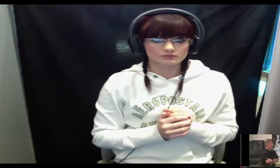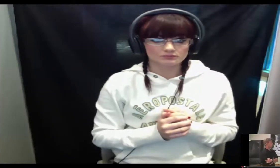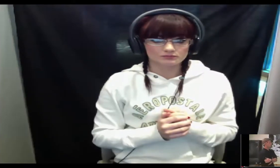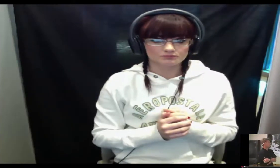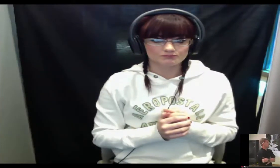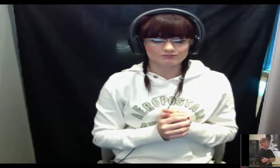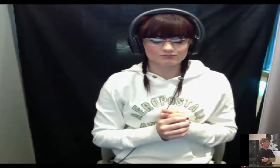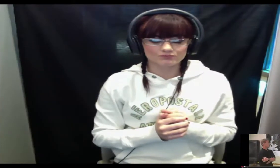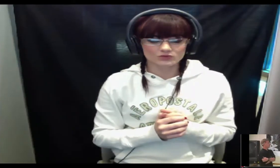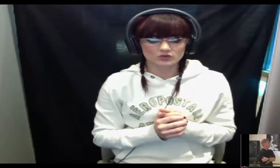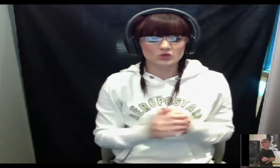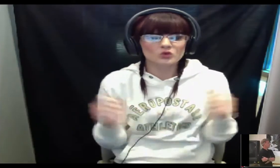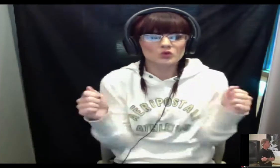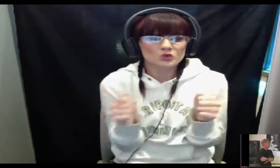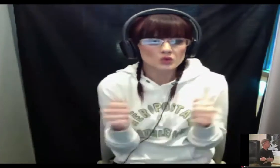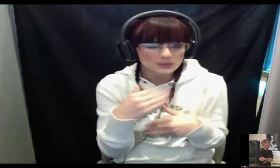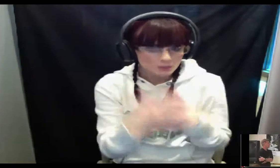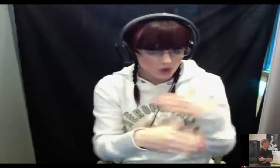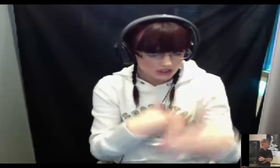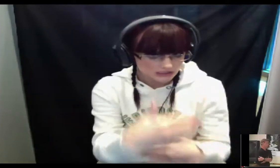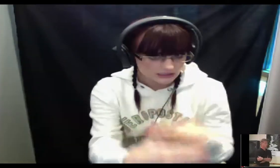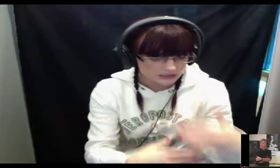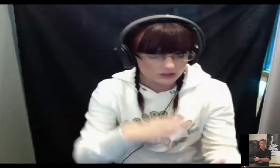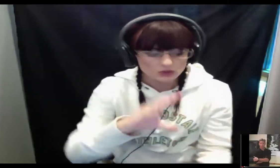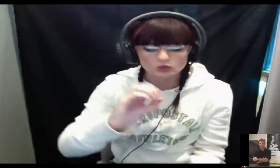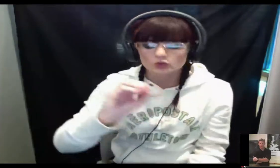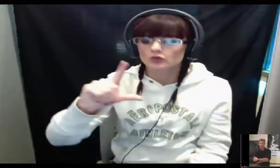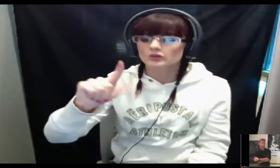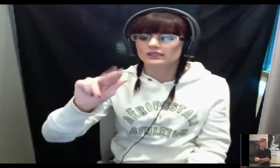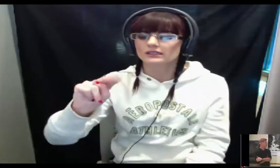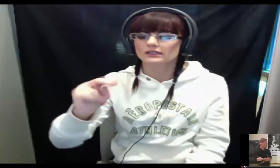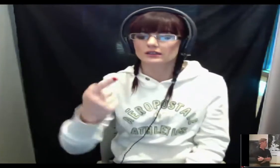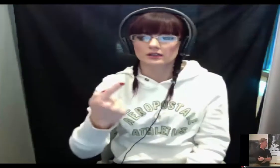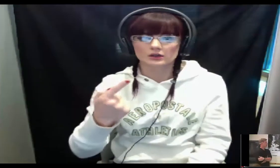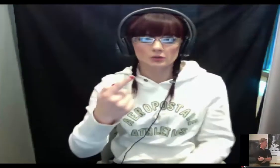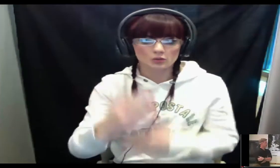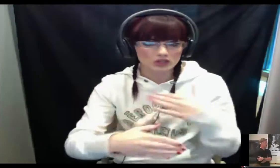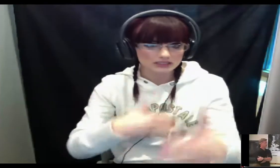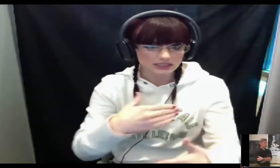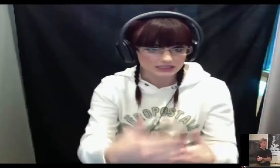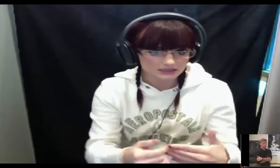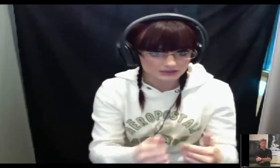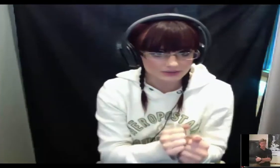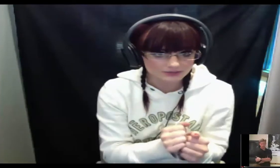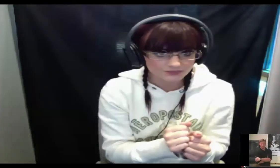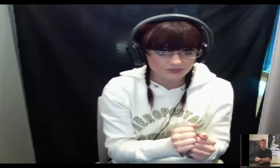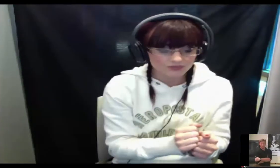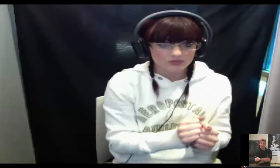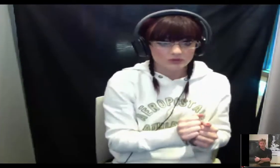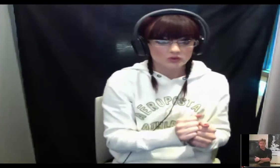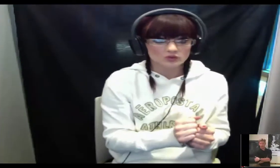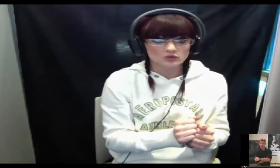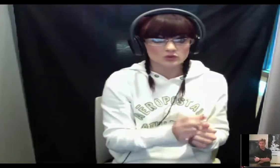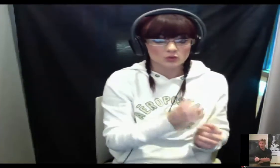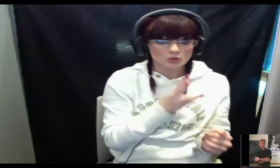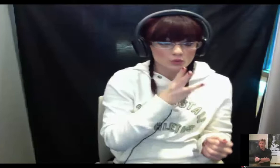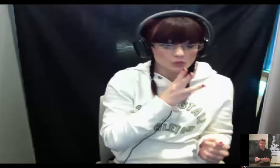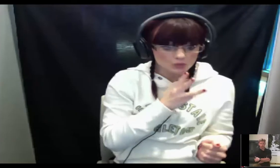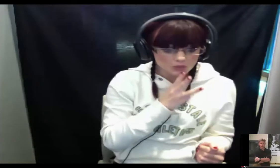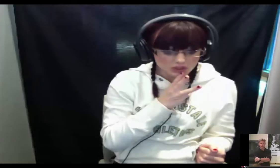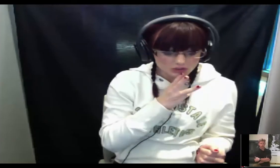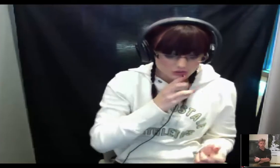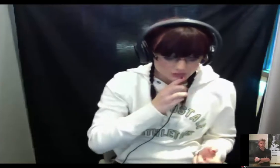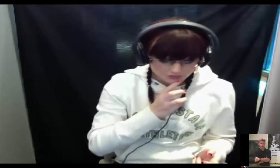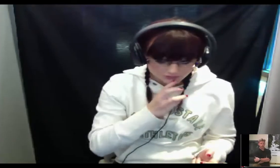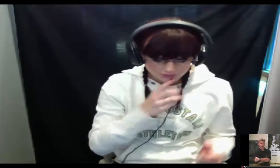Cooling process by which water is changed from the liquid form, which is water, to the gas form, which happens to be water vapor.